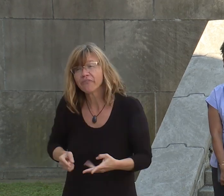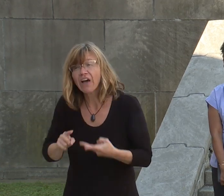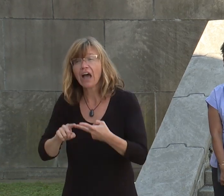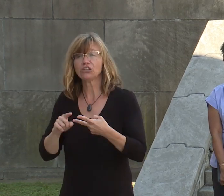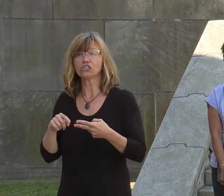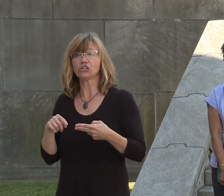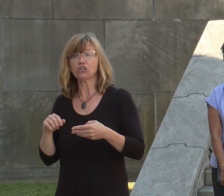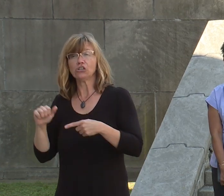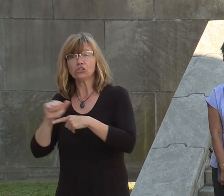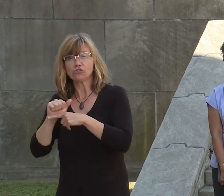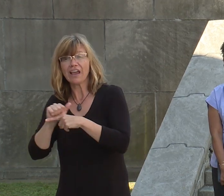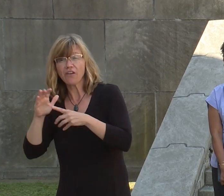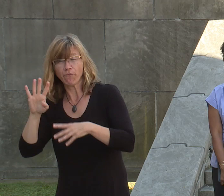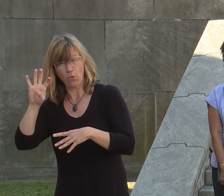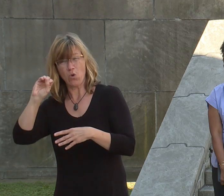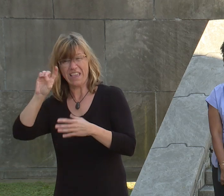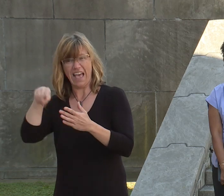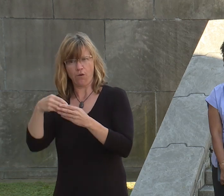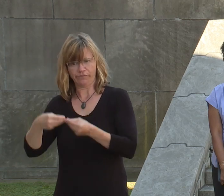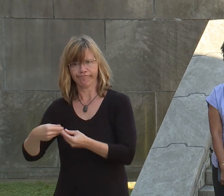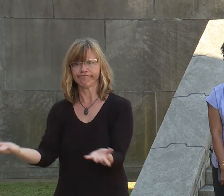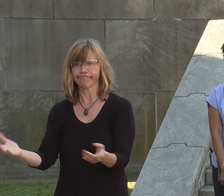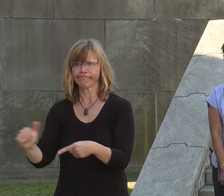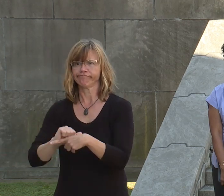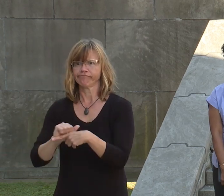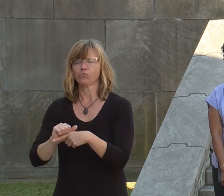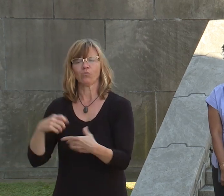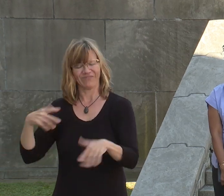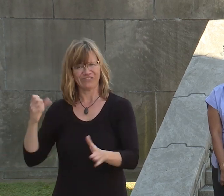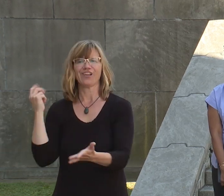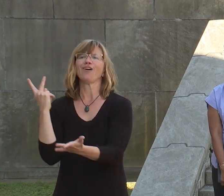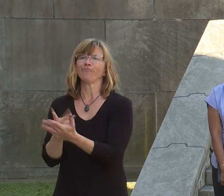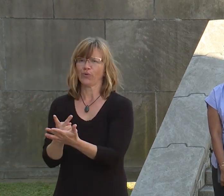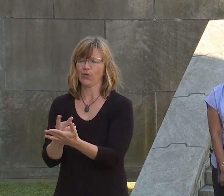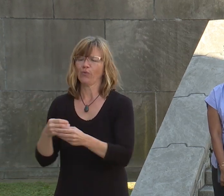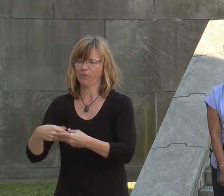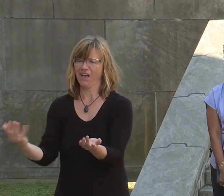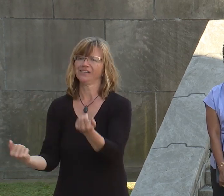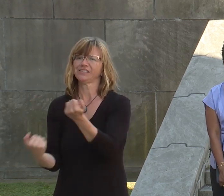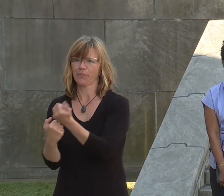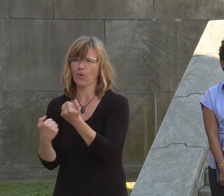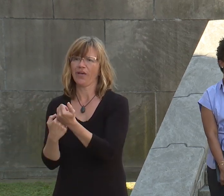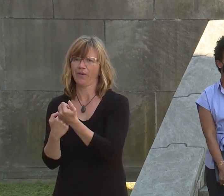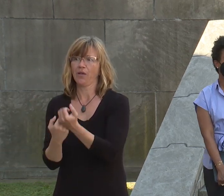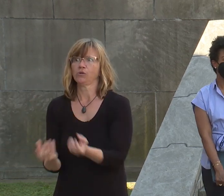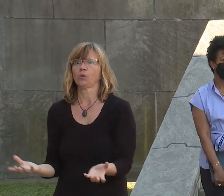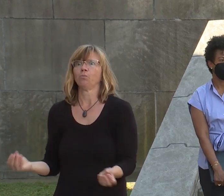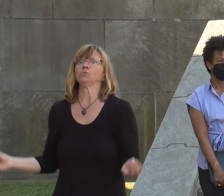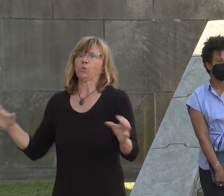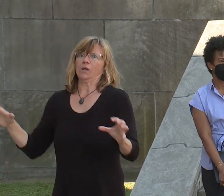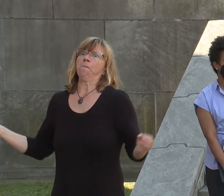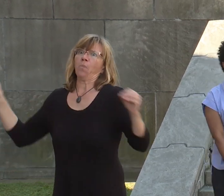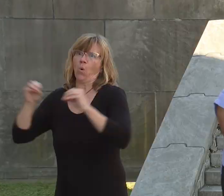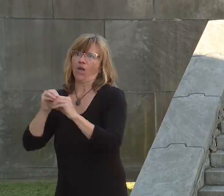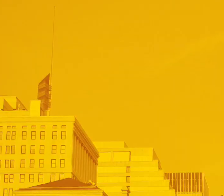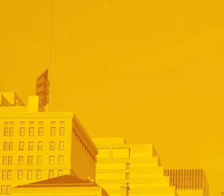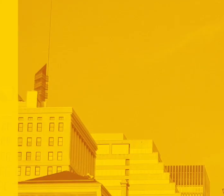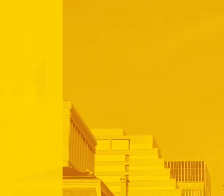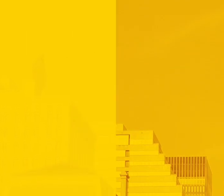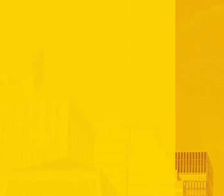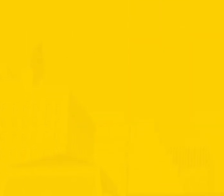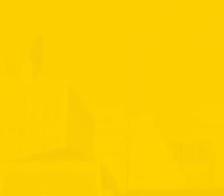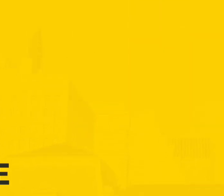we realize there's much more work that needs to be done. Thank you.